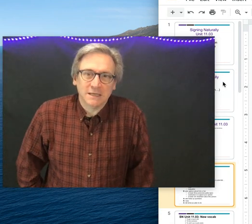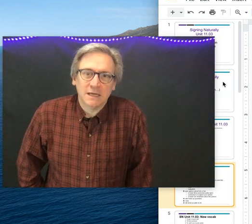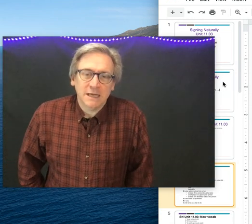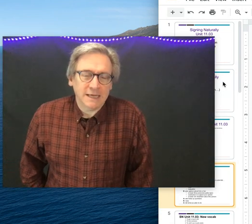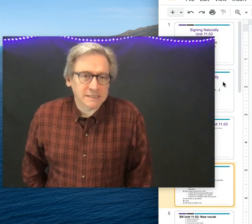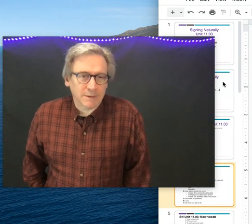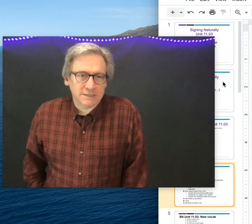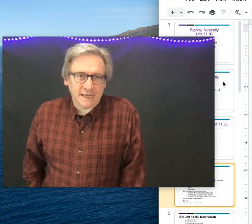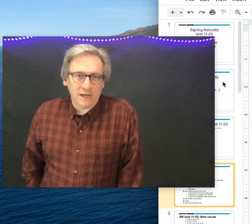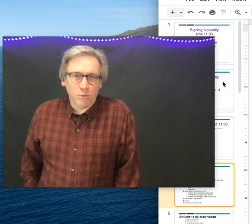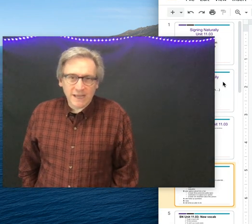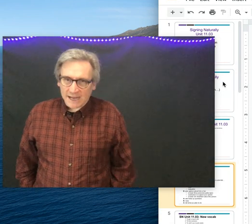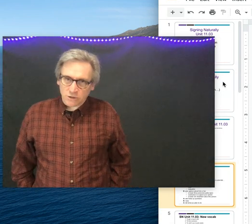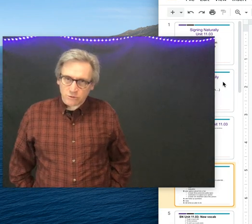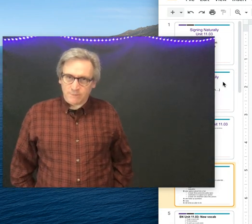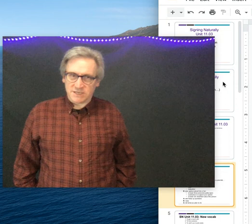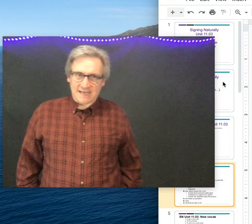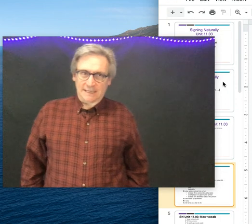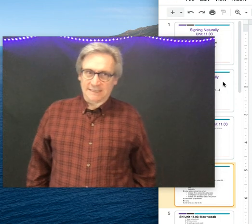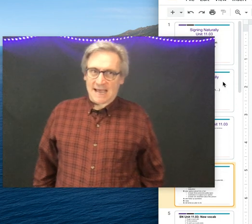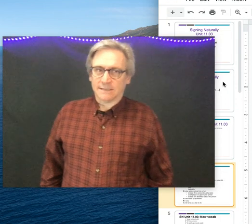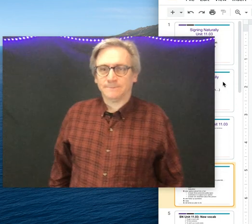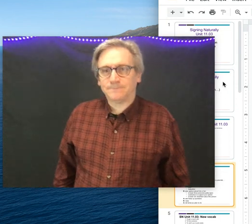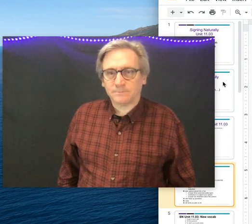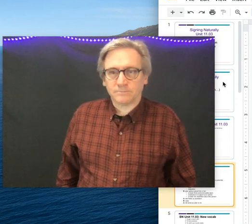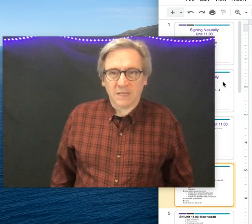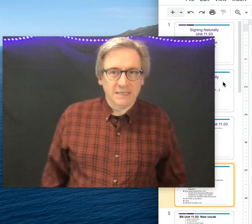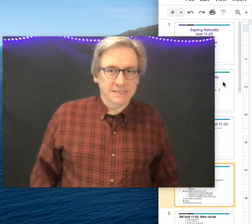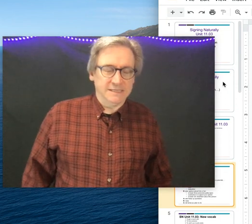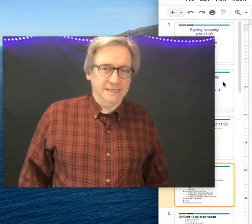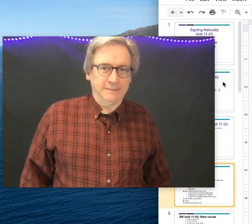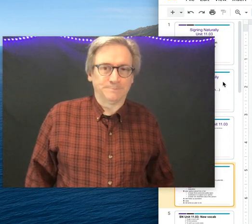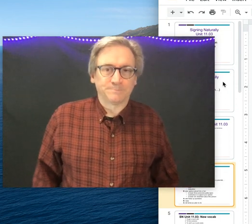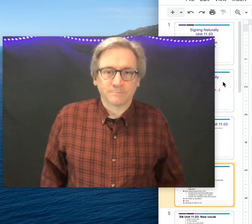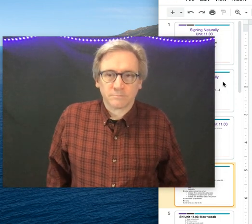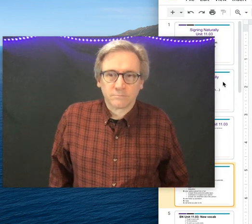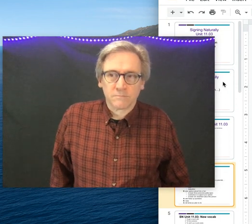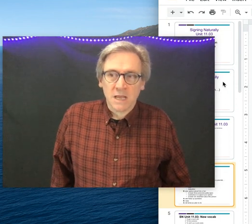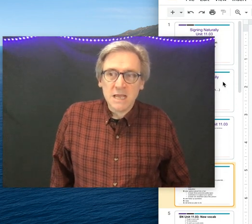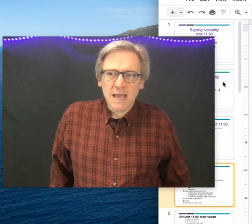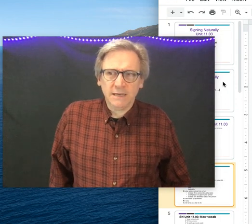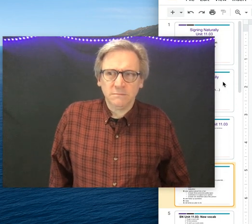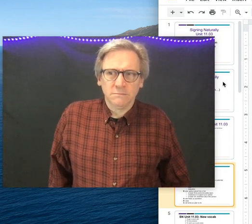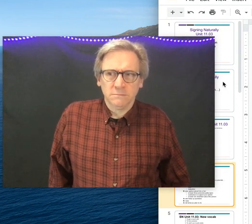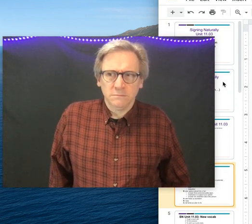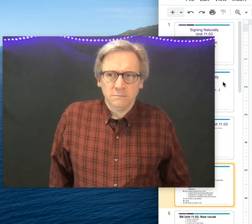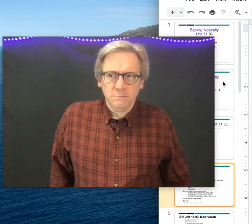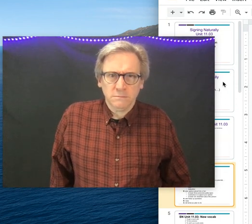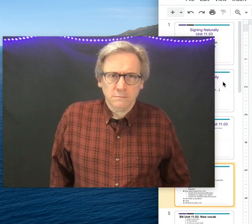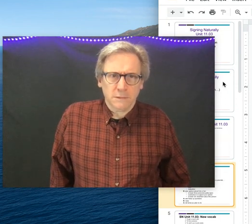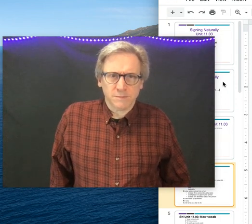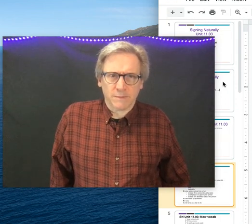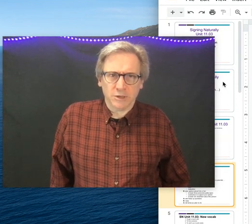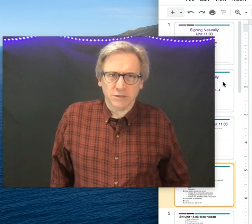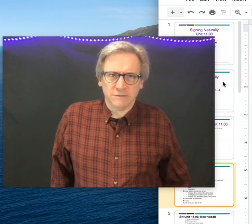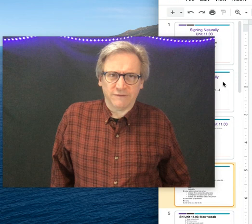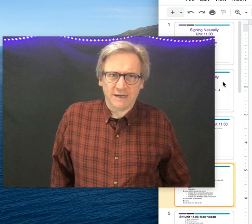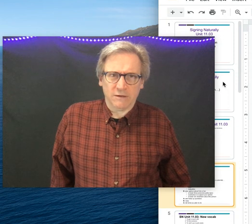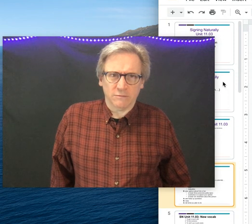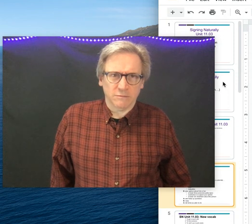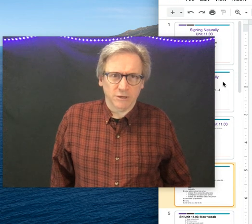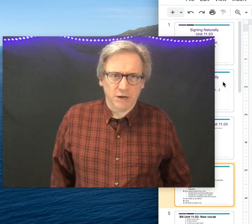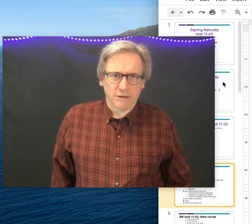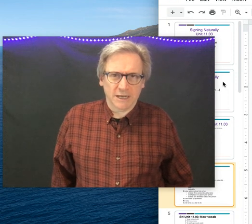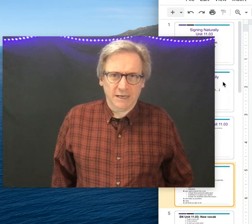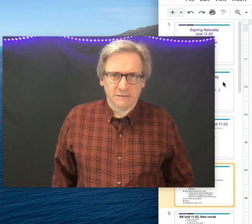quarantine, is about taking a weekend trip to Gallaudet in DC. And it's probably good to find